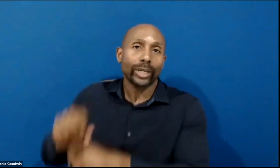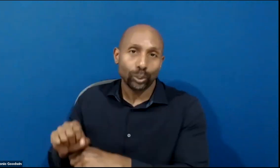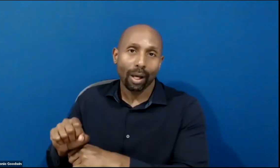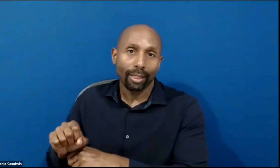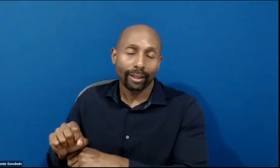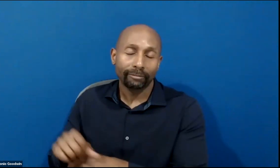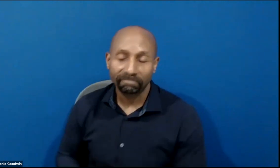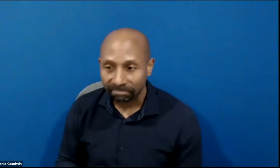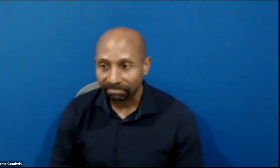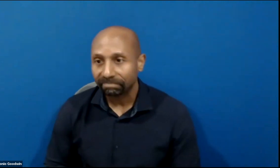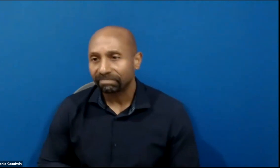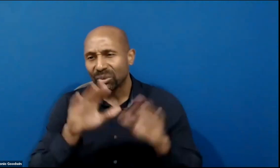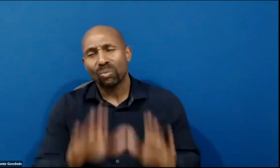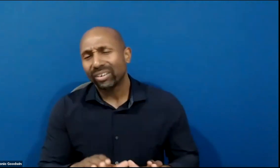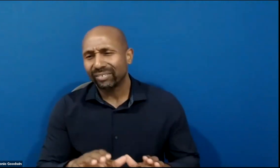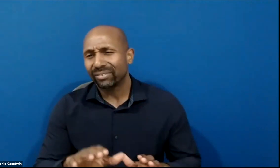Wonderful. Oh, that's wonderful.